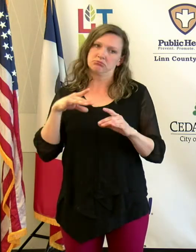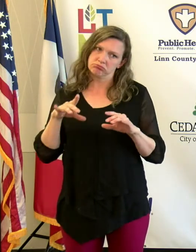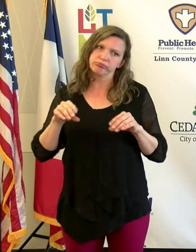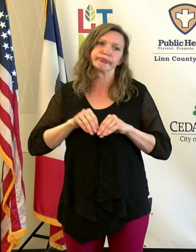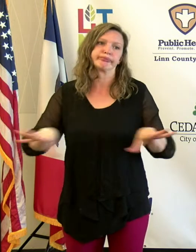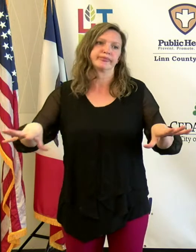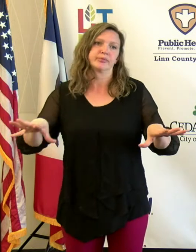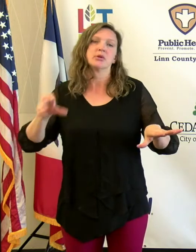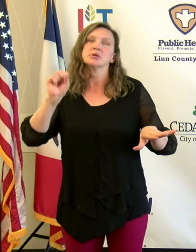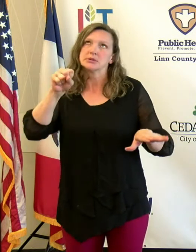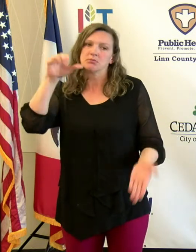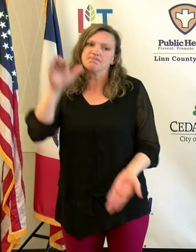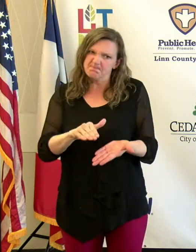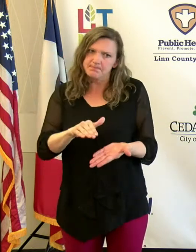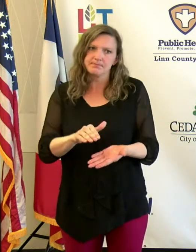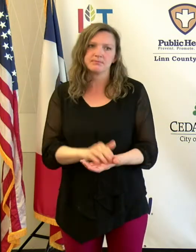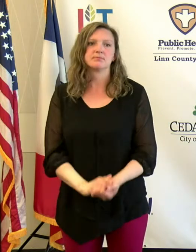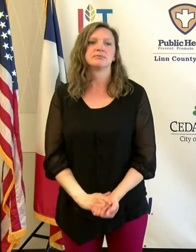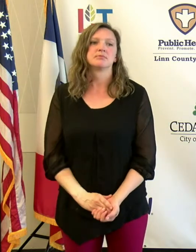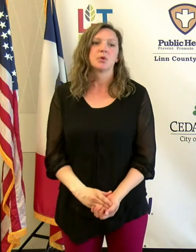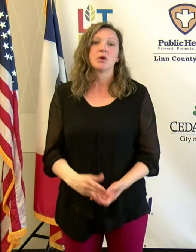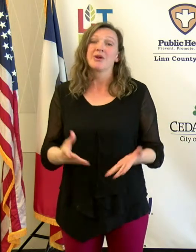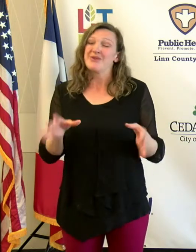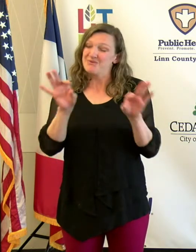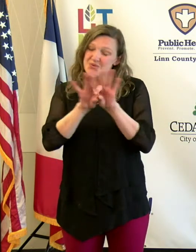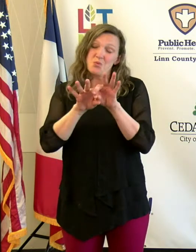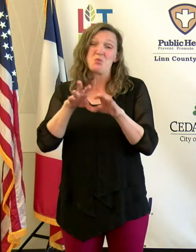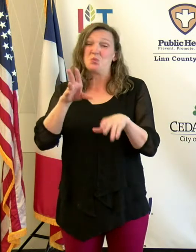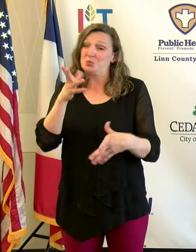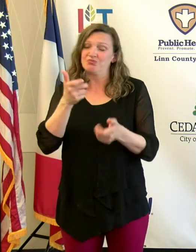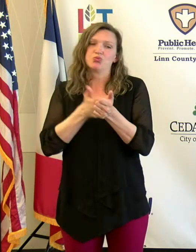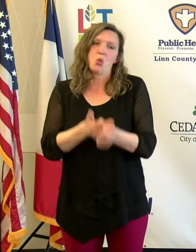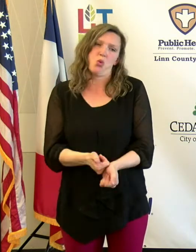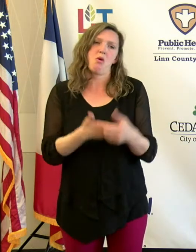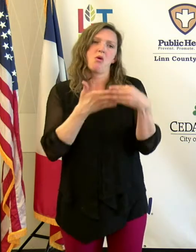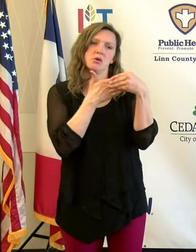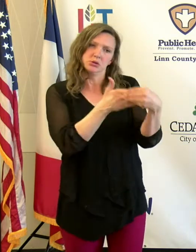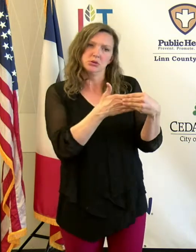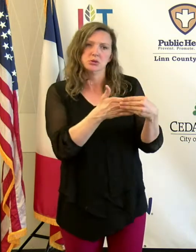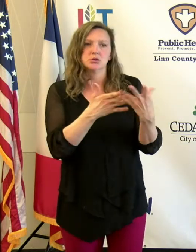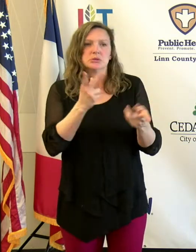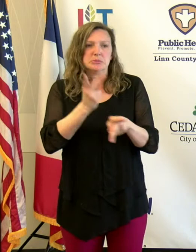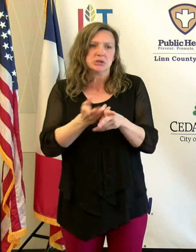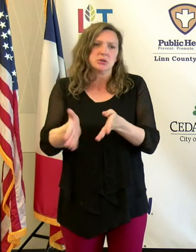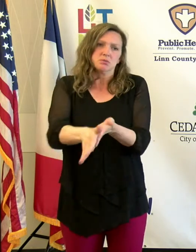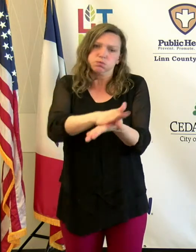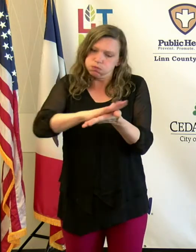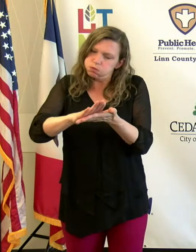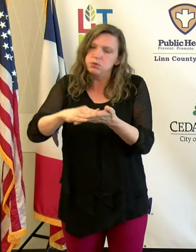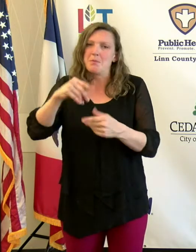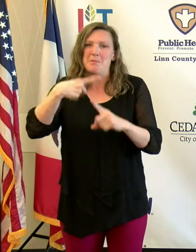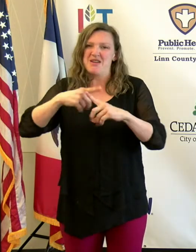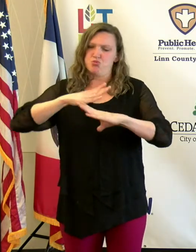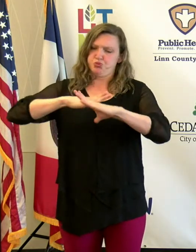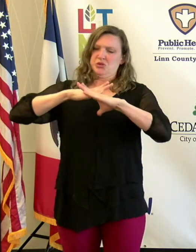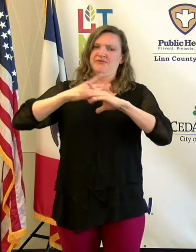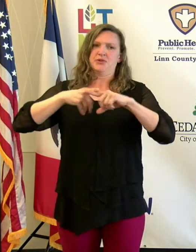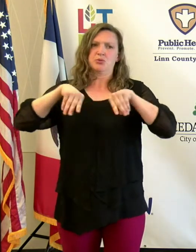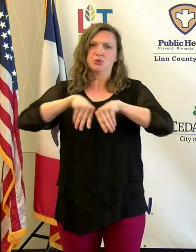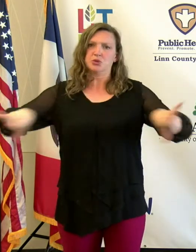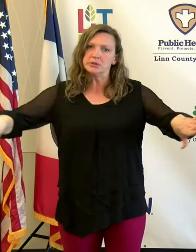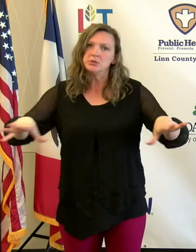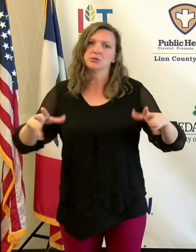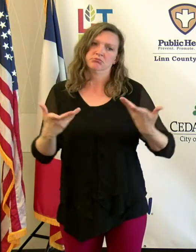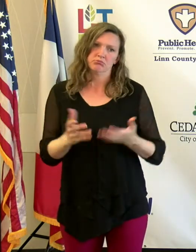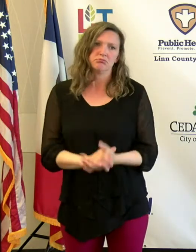follow the guidance and protocol of our public health professionals to ensure that the virus does not spread throughout the facility. As part